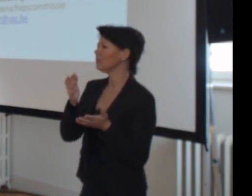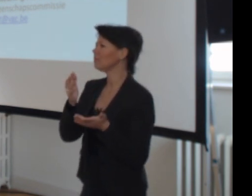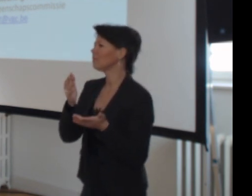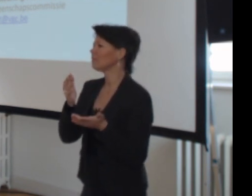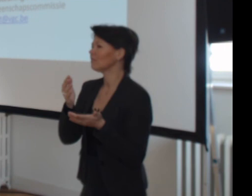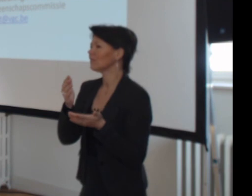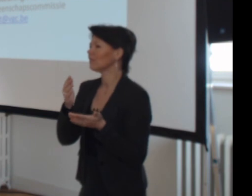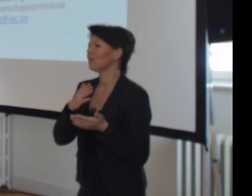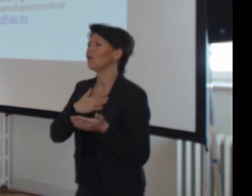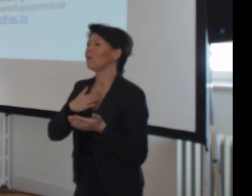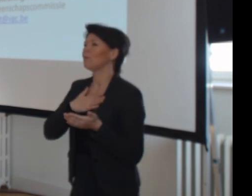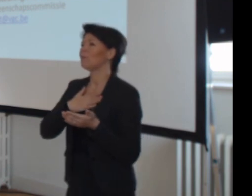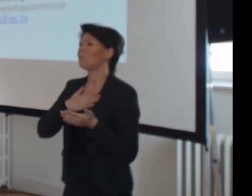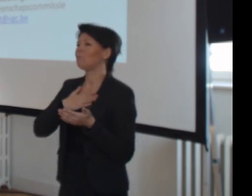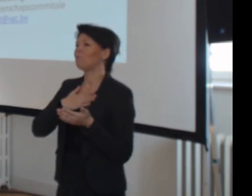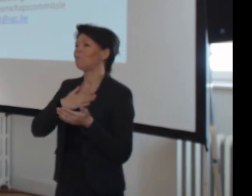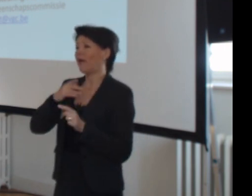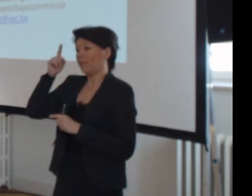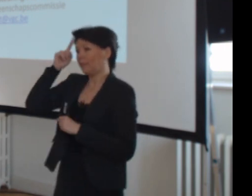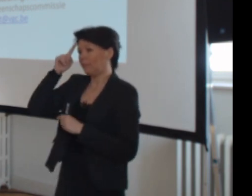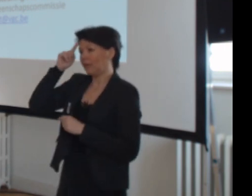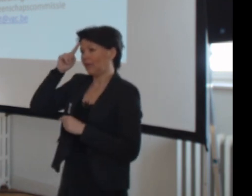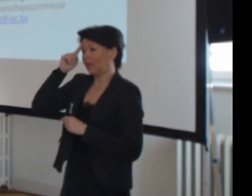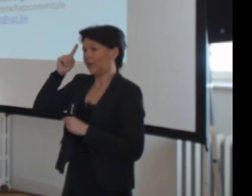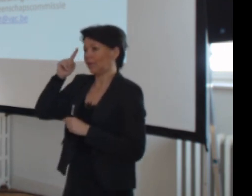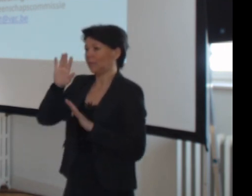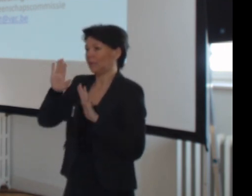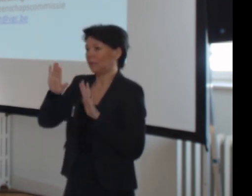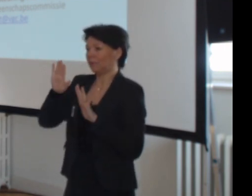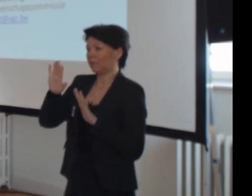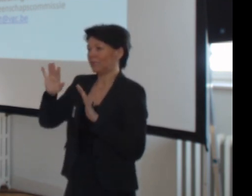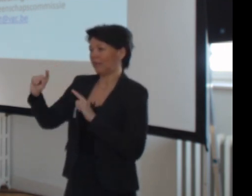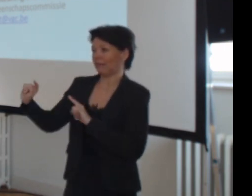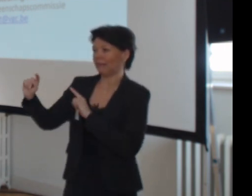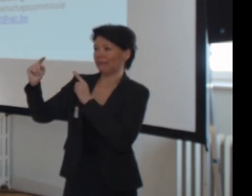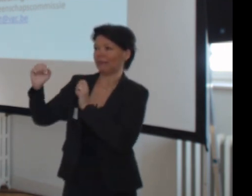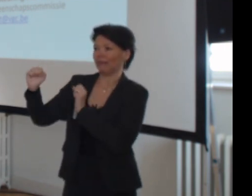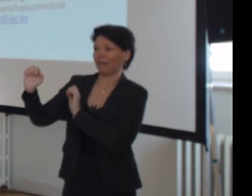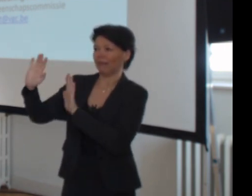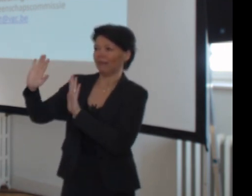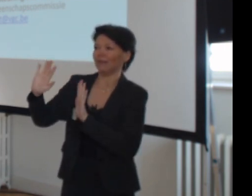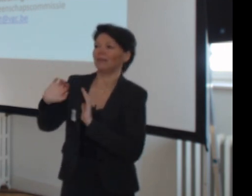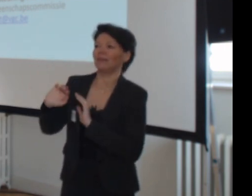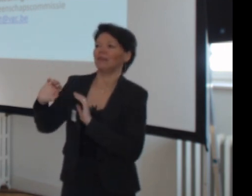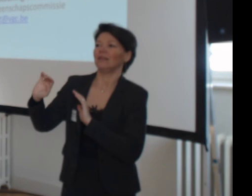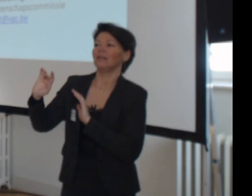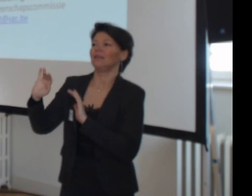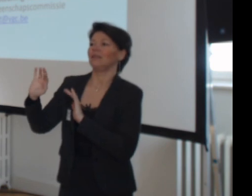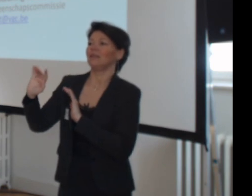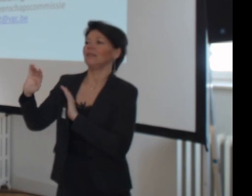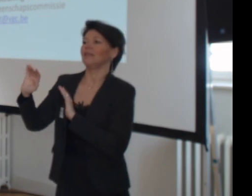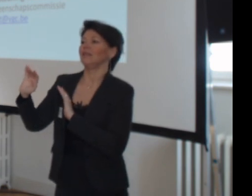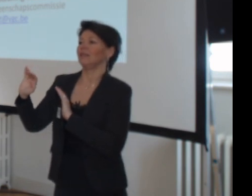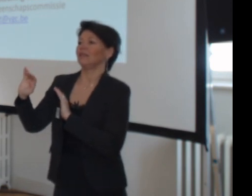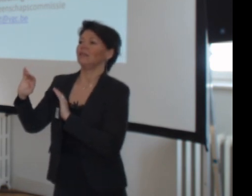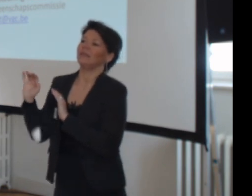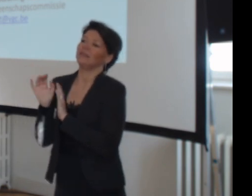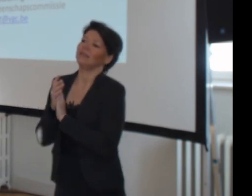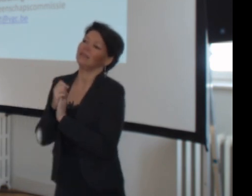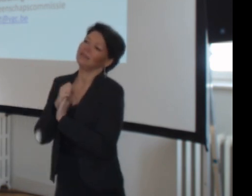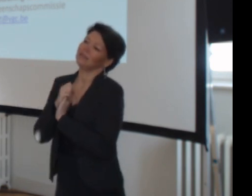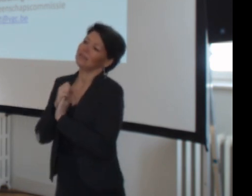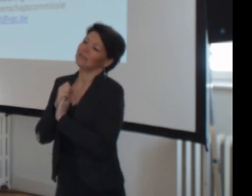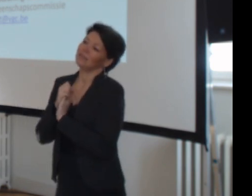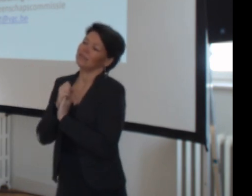from my point of view, and this might be controversial, I see that the role for